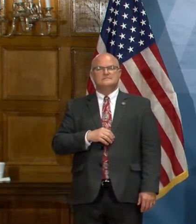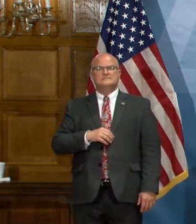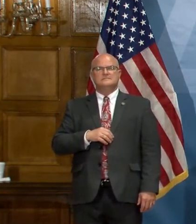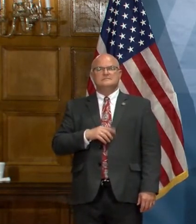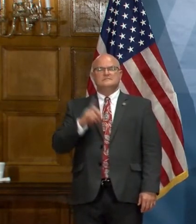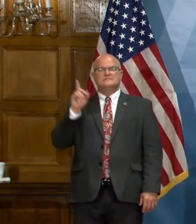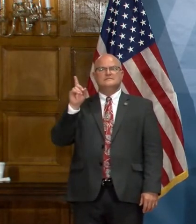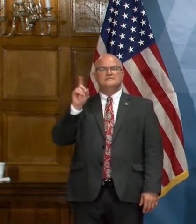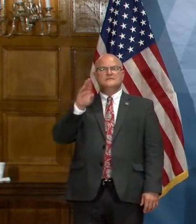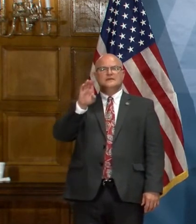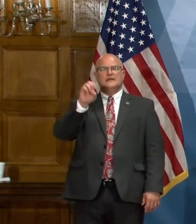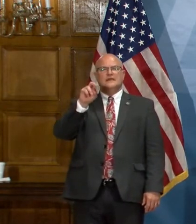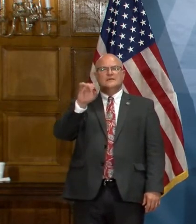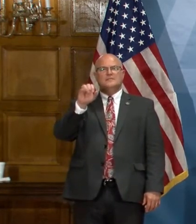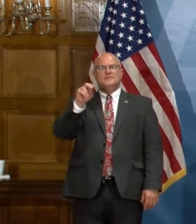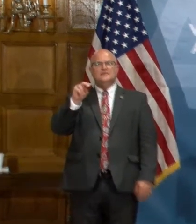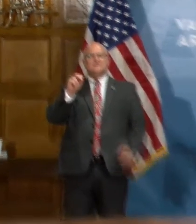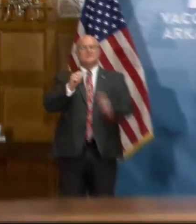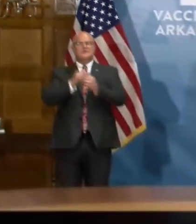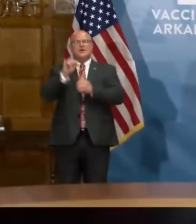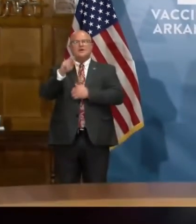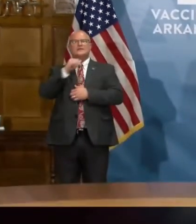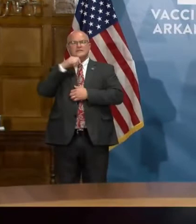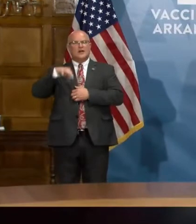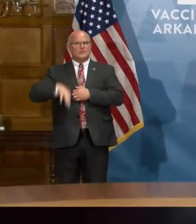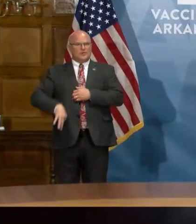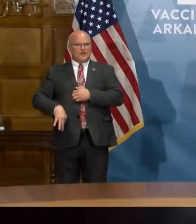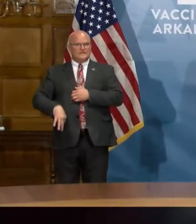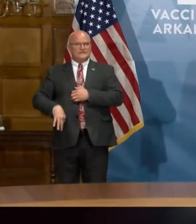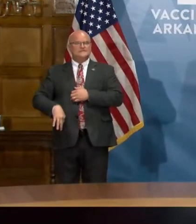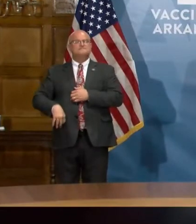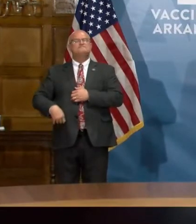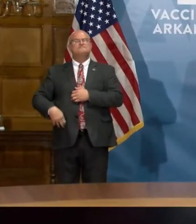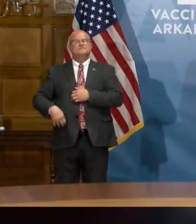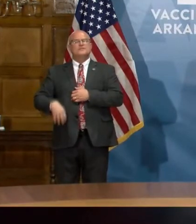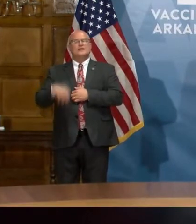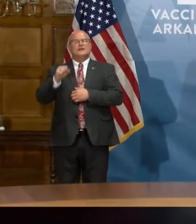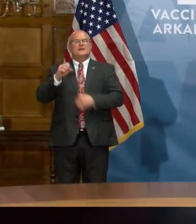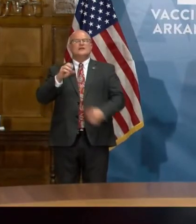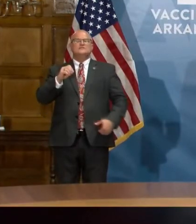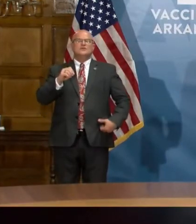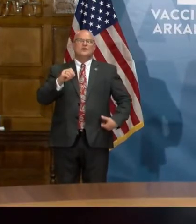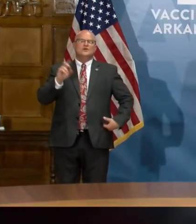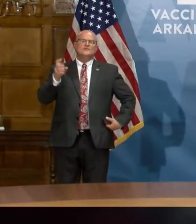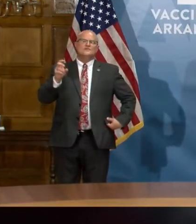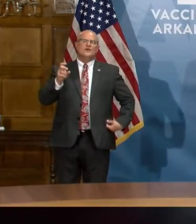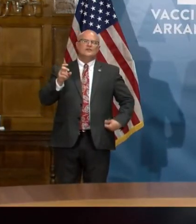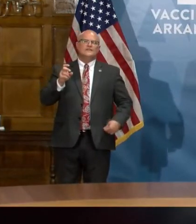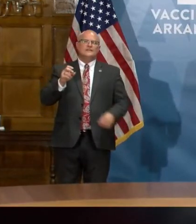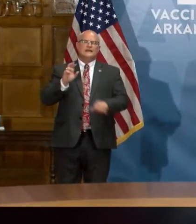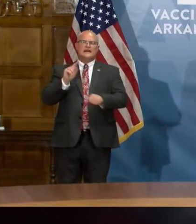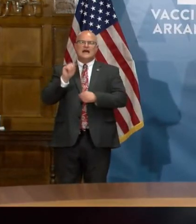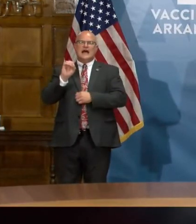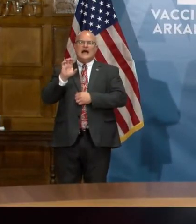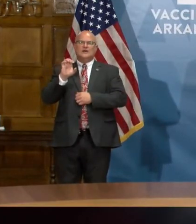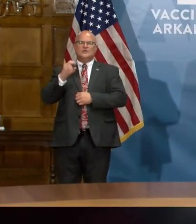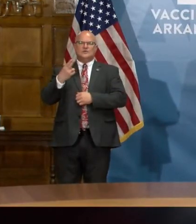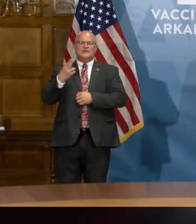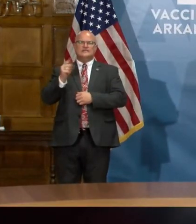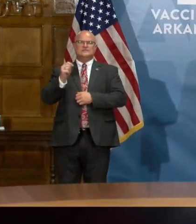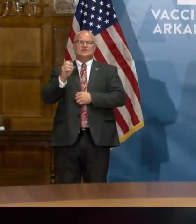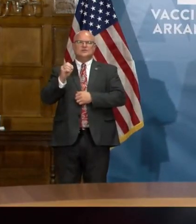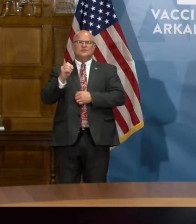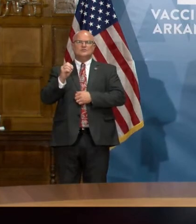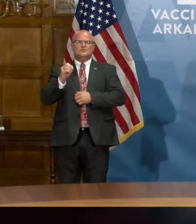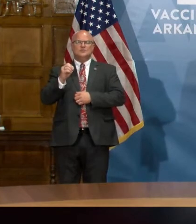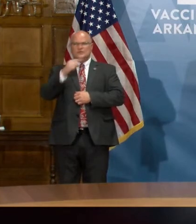Sure, Governor. This is Benjamin Hardy with the Arkansas Nonprofit News Network. So as far as the outreach to the